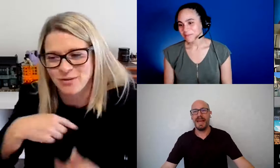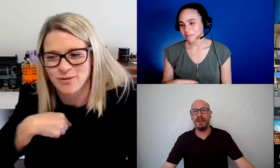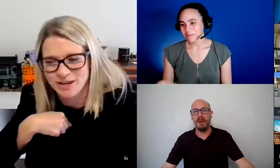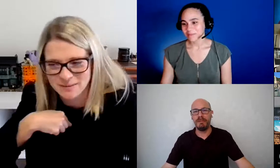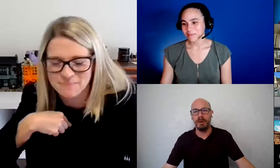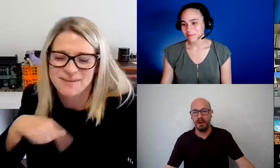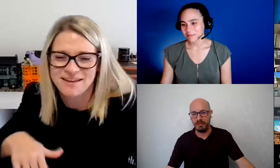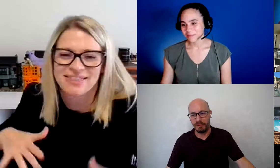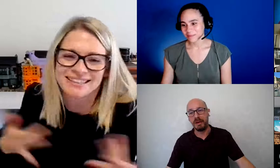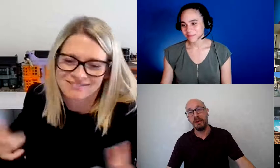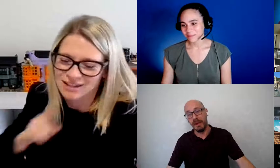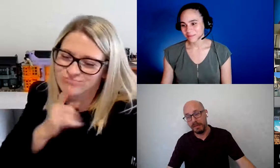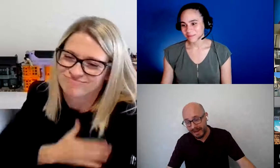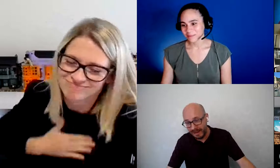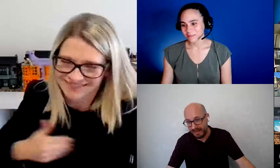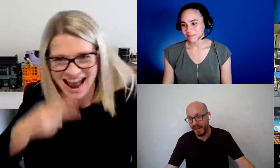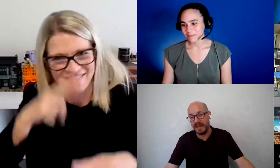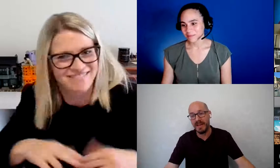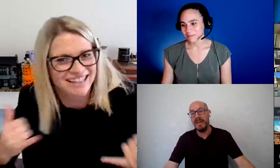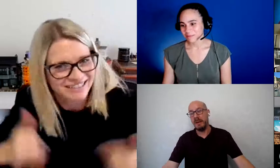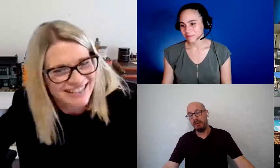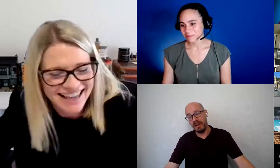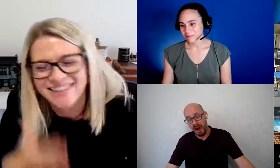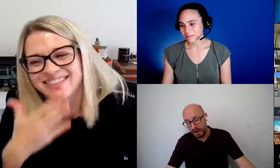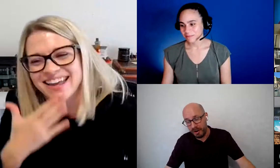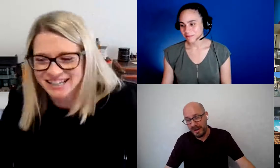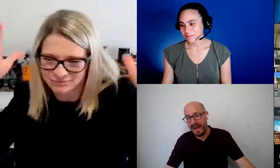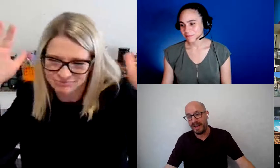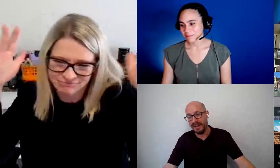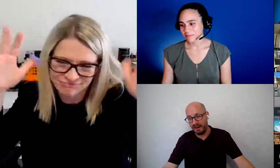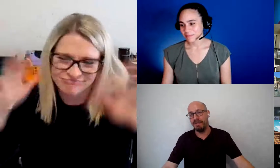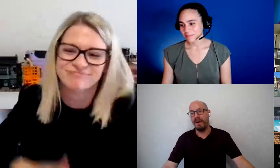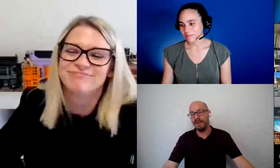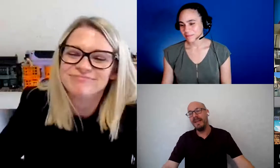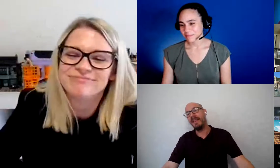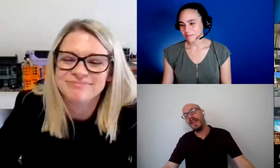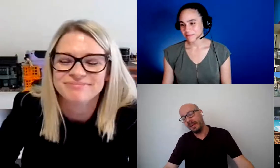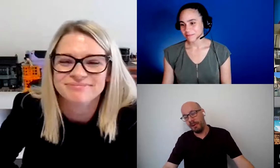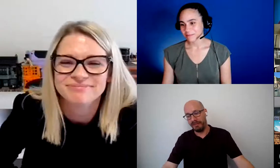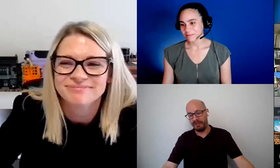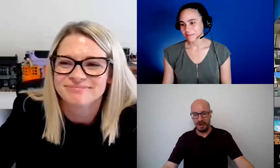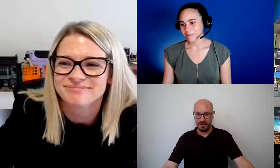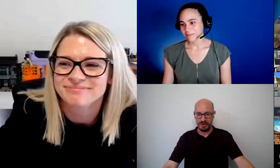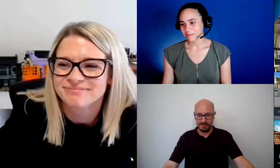Thank you all so much for including me in this event. It was an honor and I had a lot of fun. Thank you all so much.